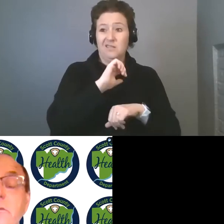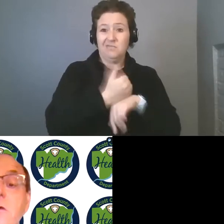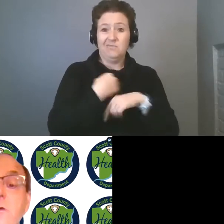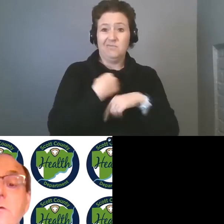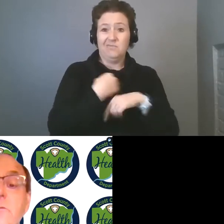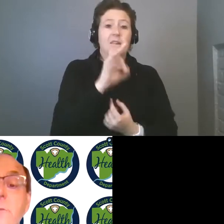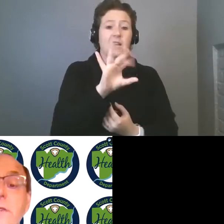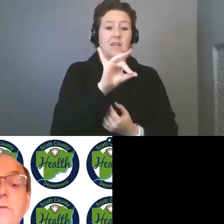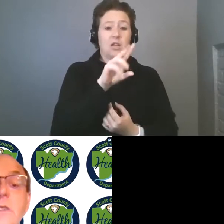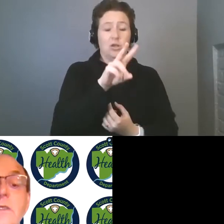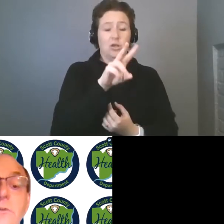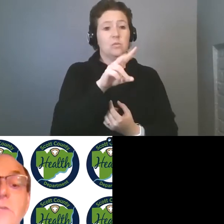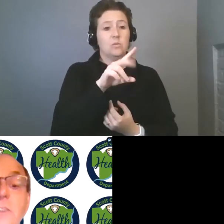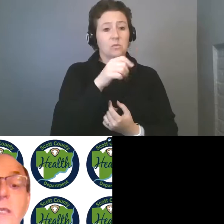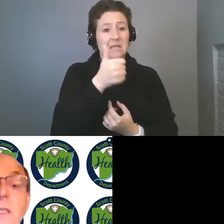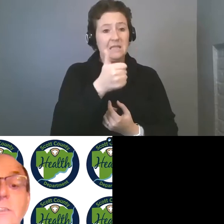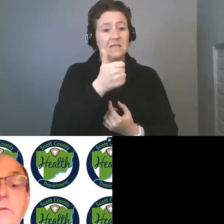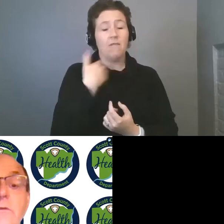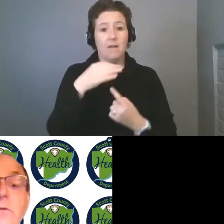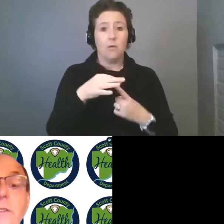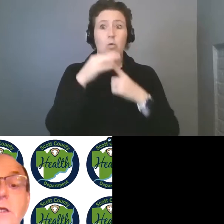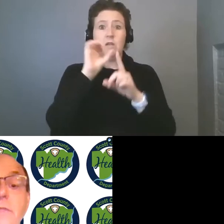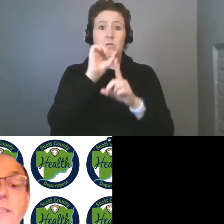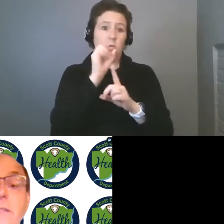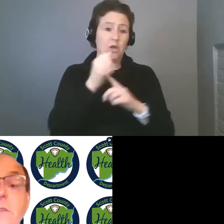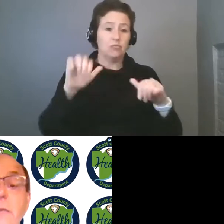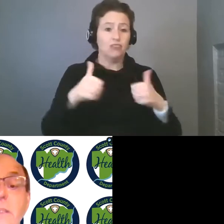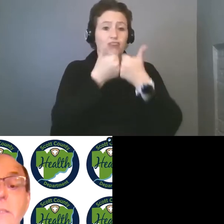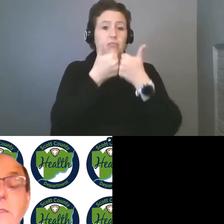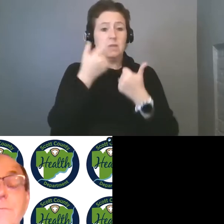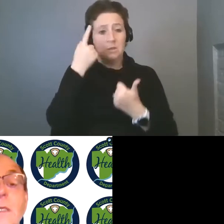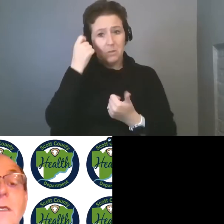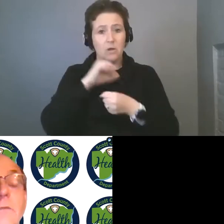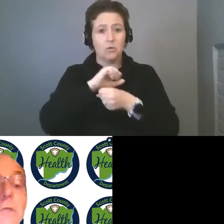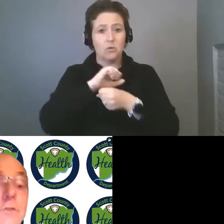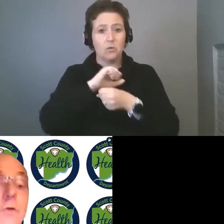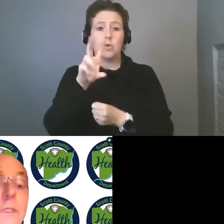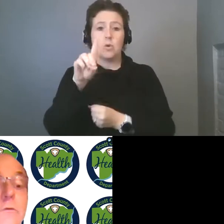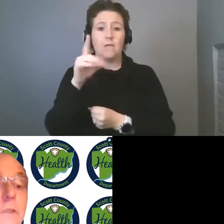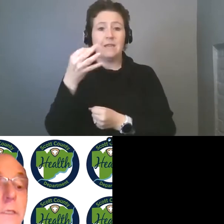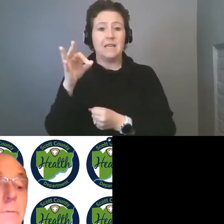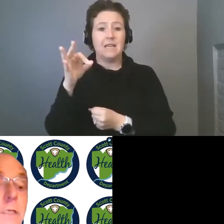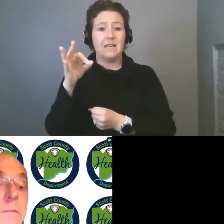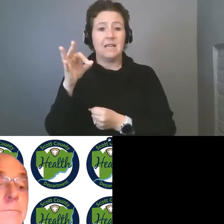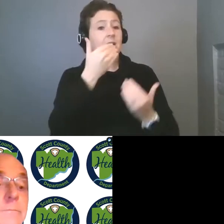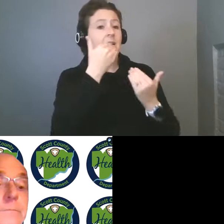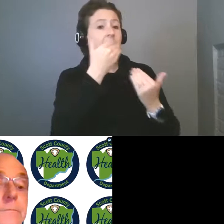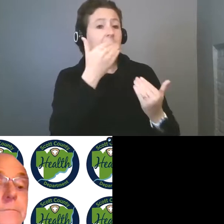has also experienced unique challenges due to the COVID-19 pandemic. Thanks for joining us today,